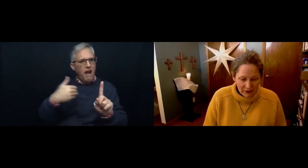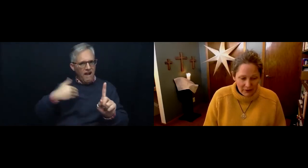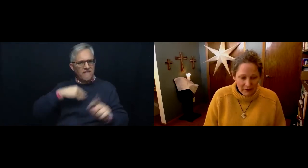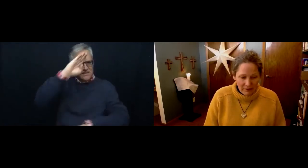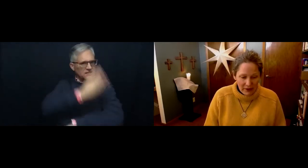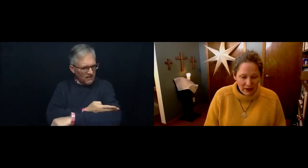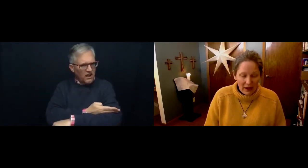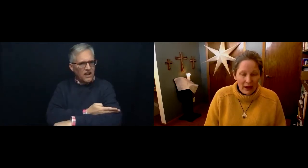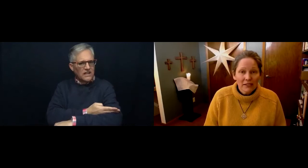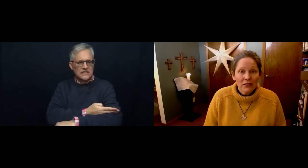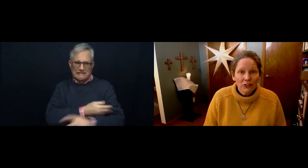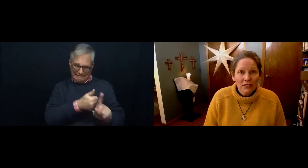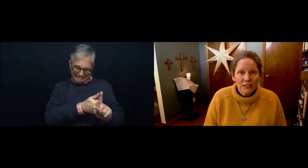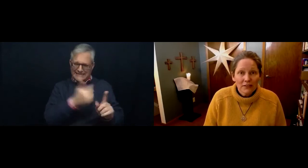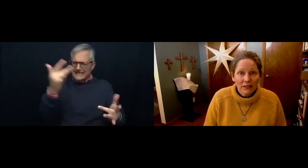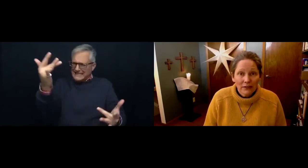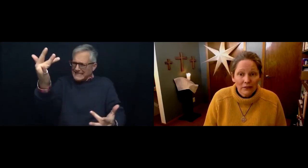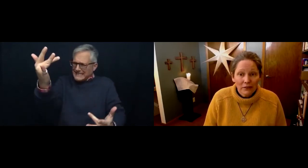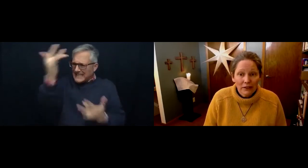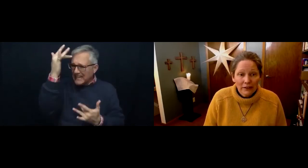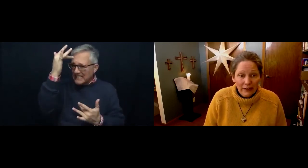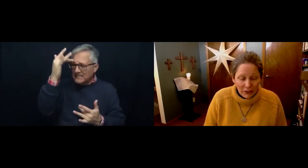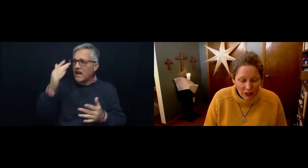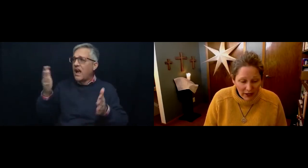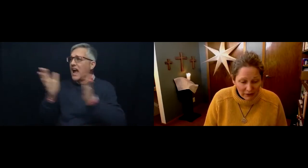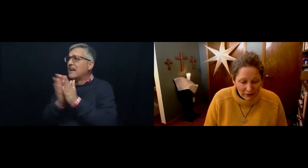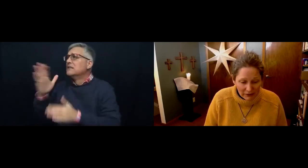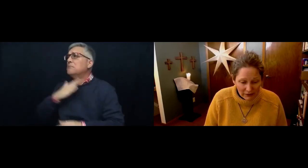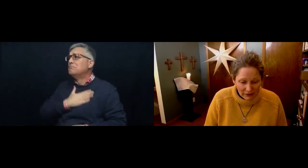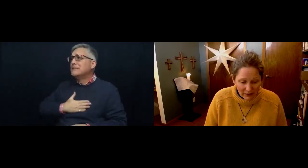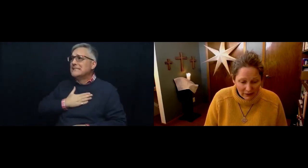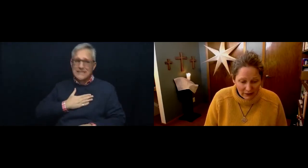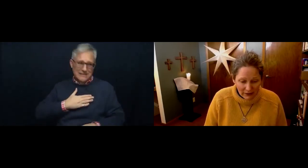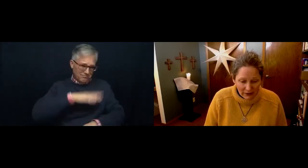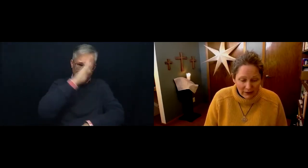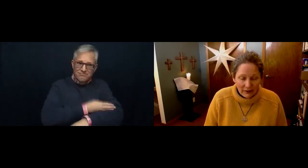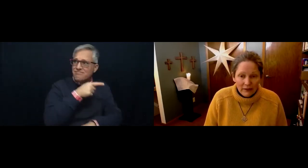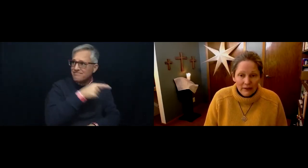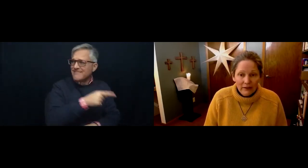child asking Jesus to heal that child.